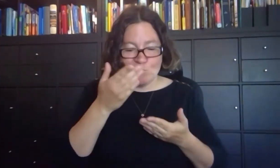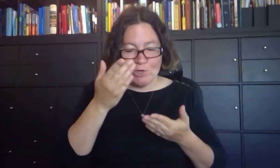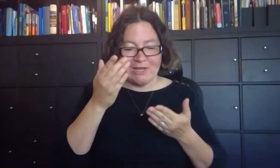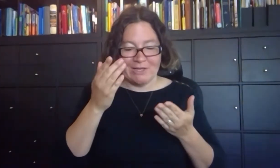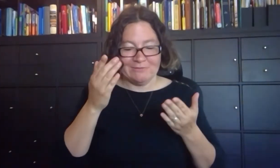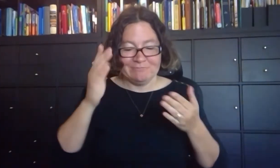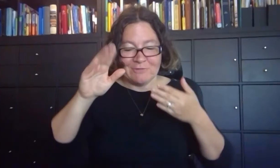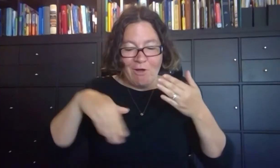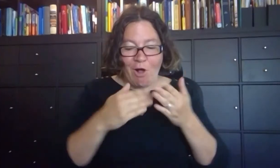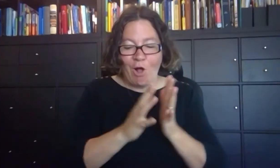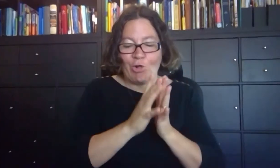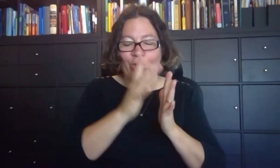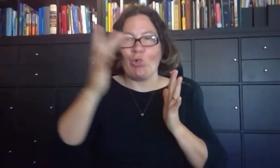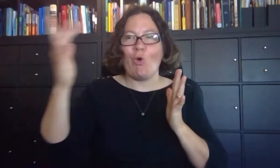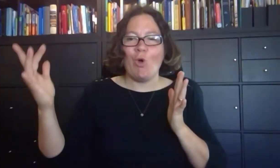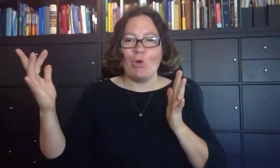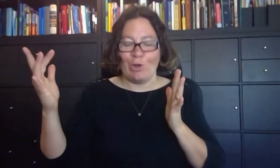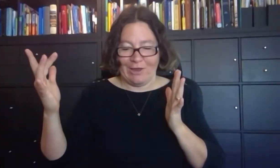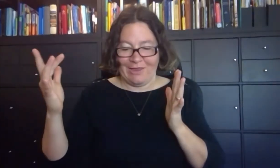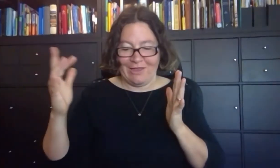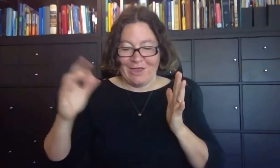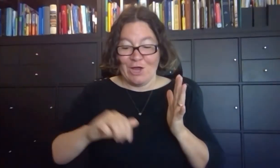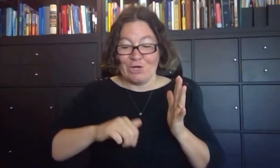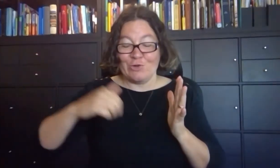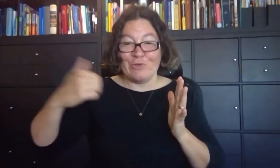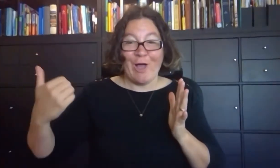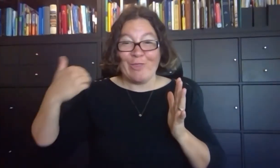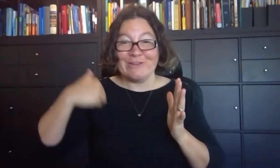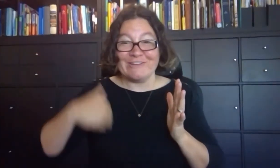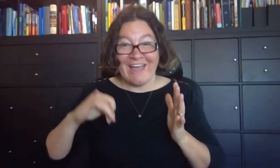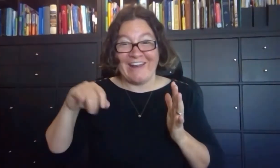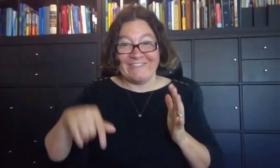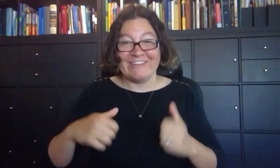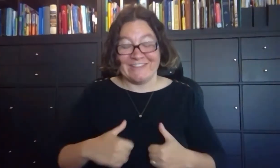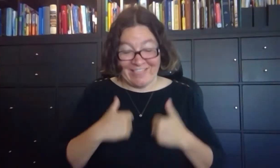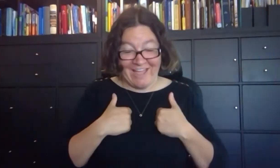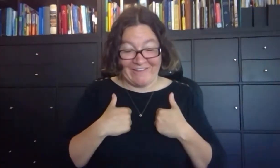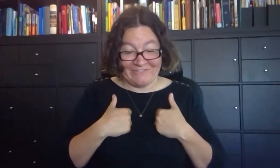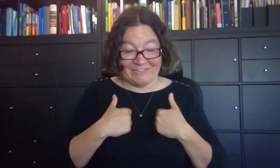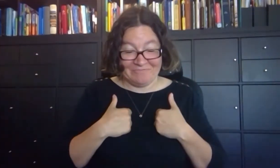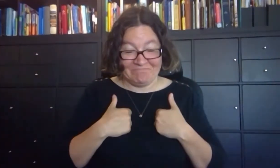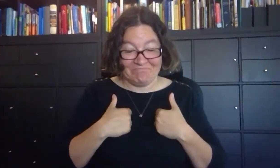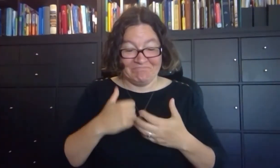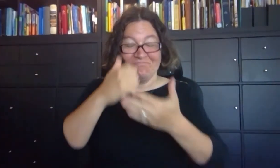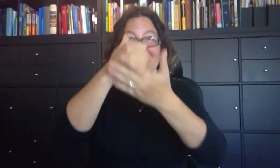that is not the end of the story. You bring all of us to glory on the other side of